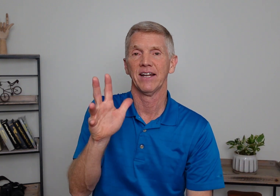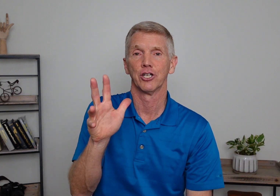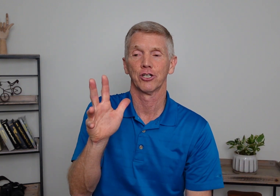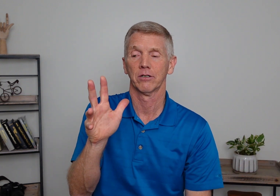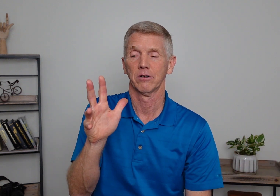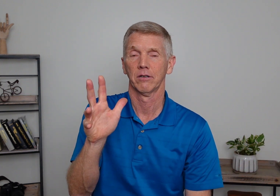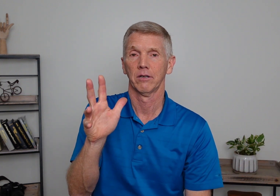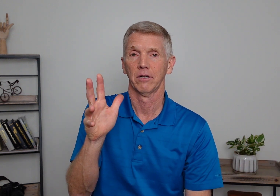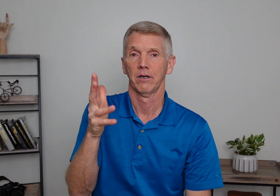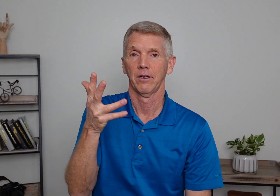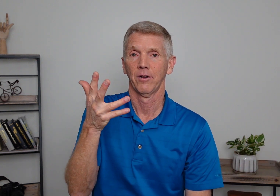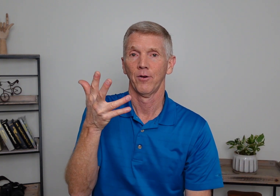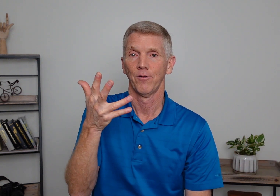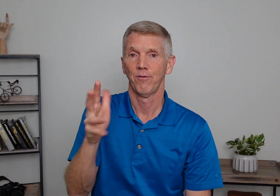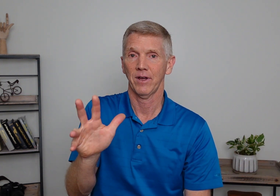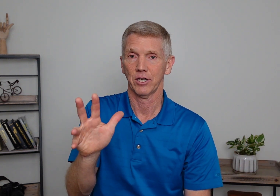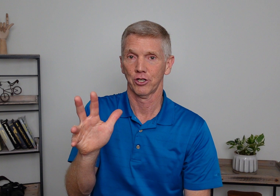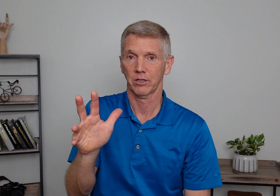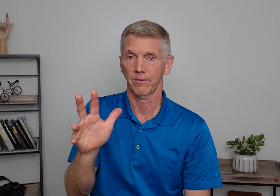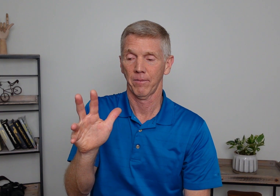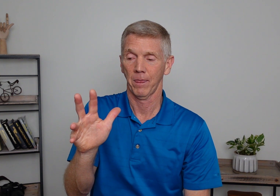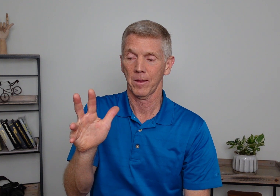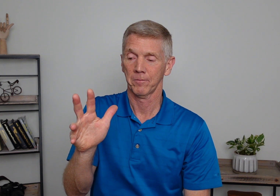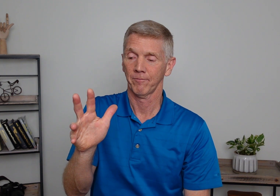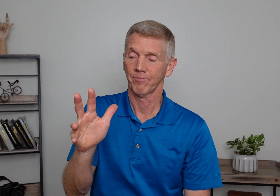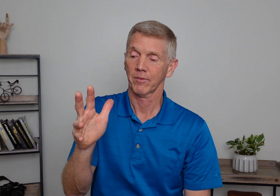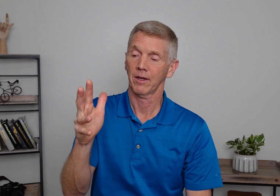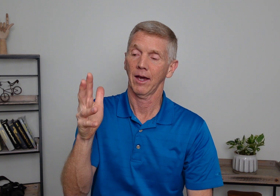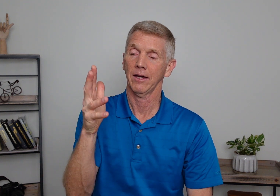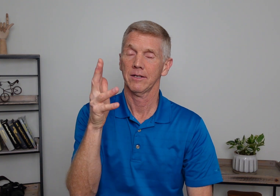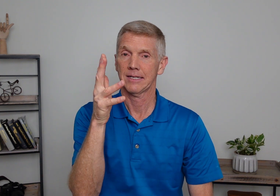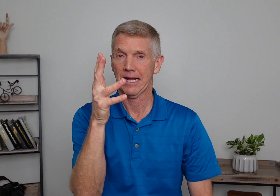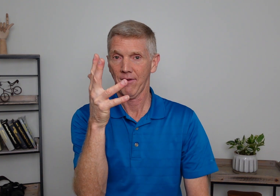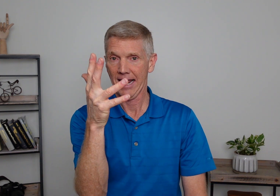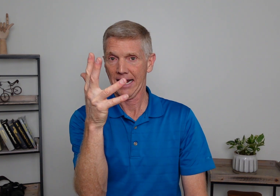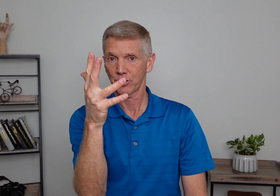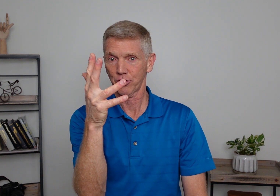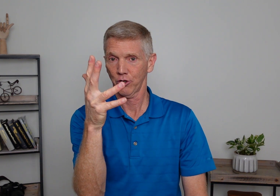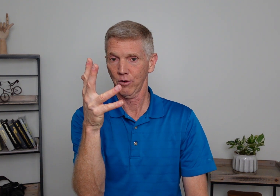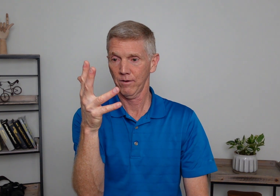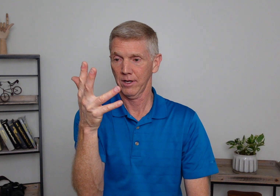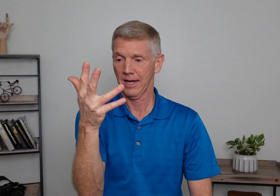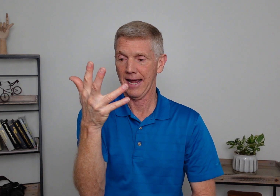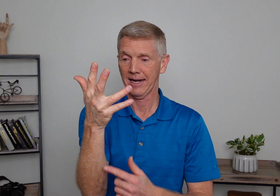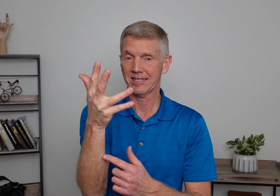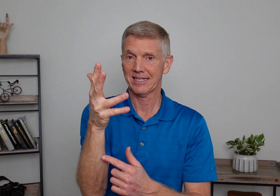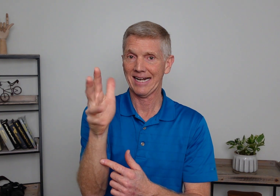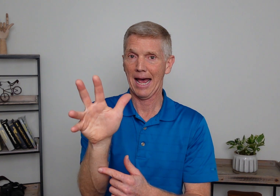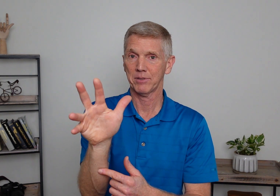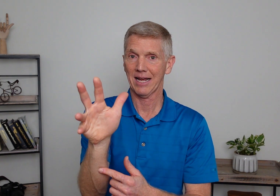finish. Finish. Okay, see how that hand is curved and it snaps